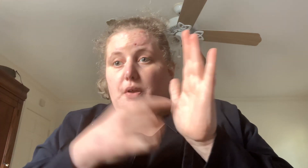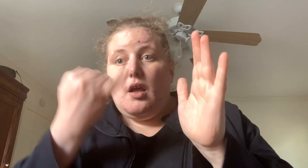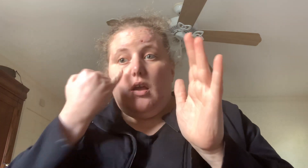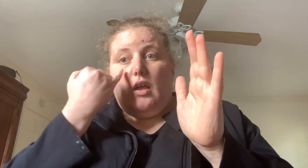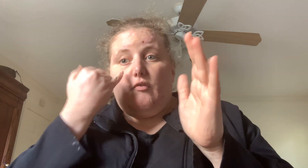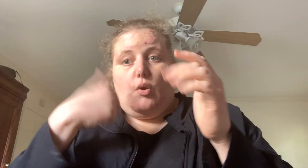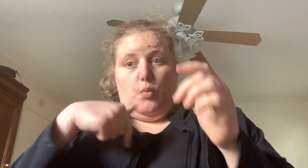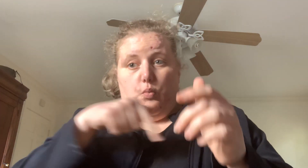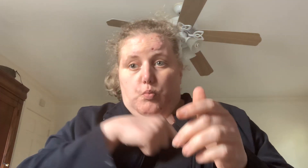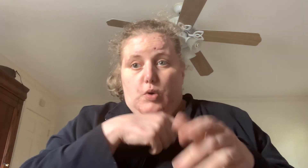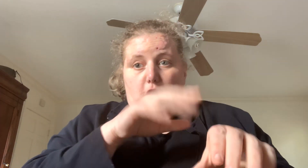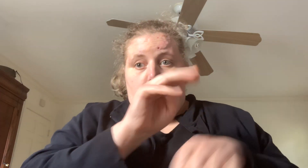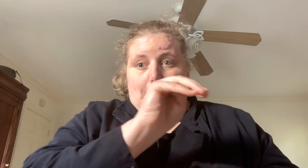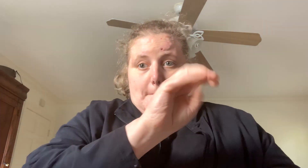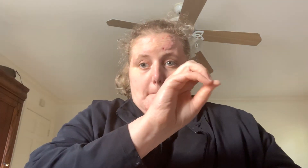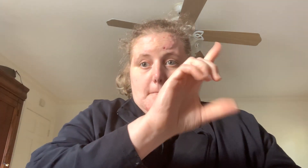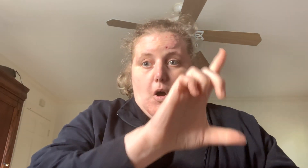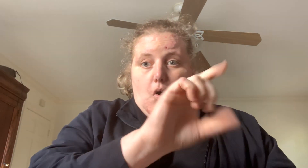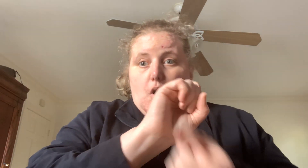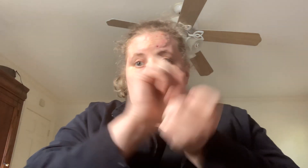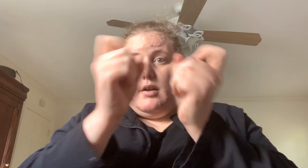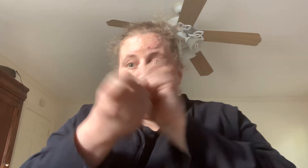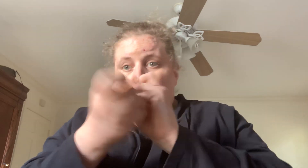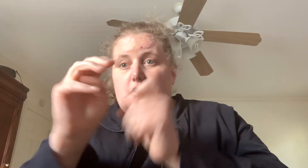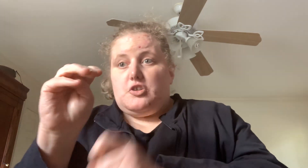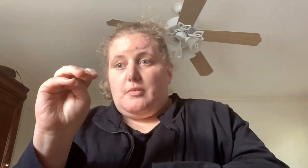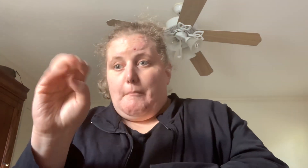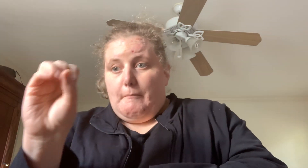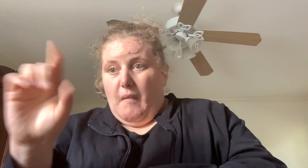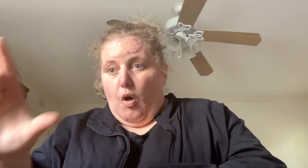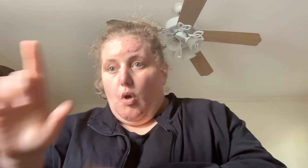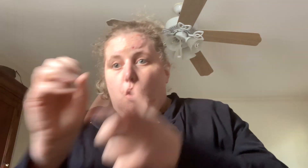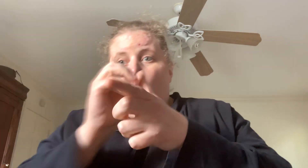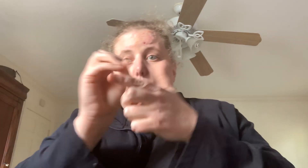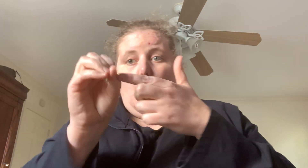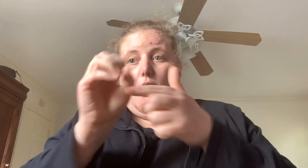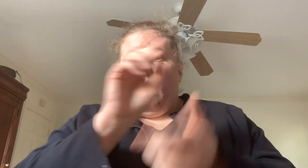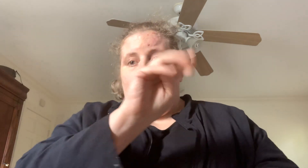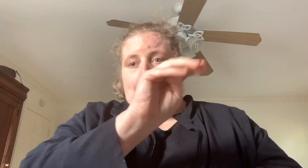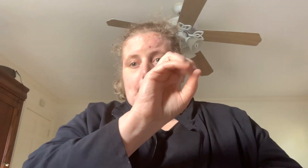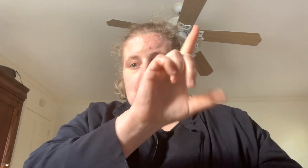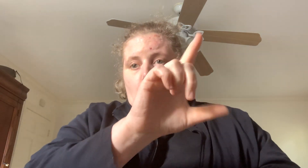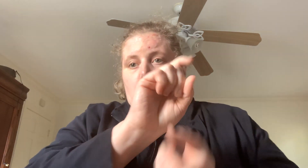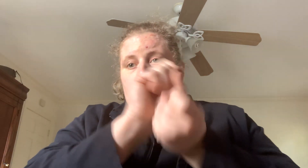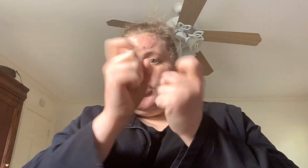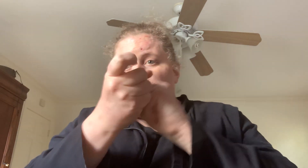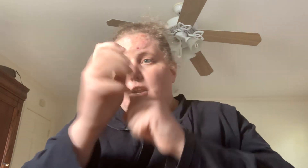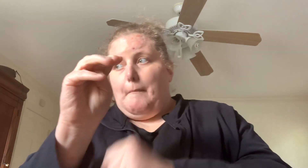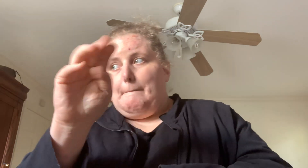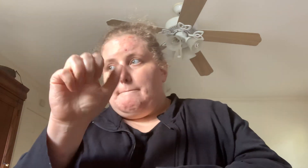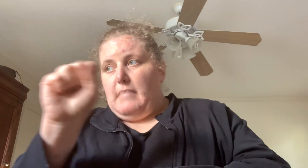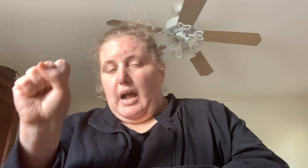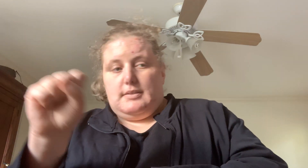to moles as a review from the previous video. So we're given 5.25